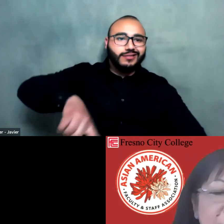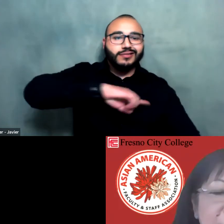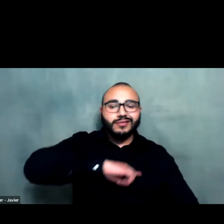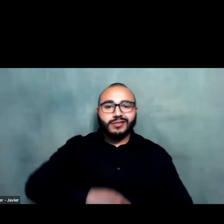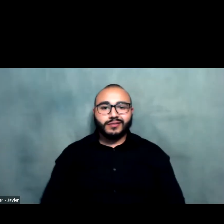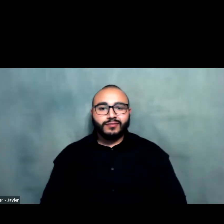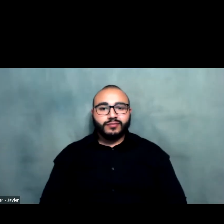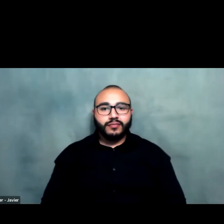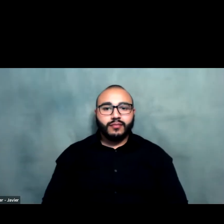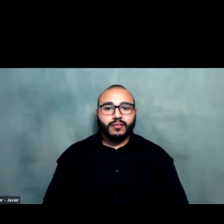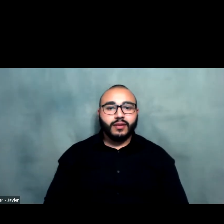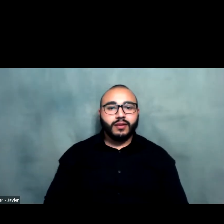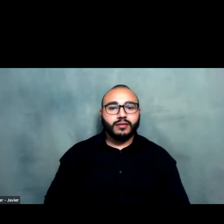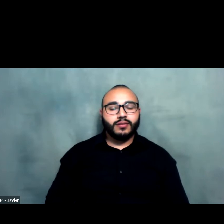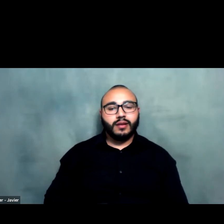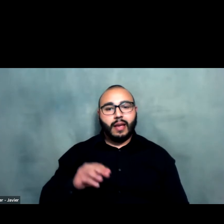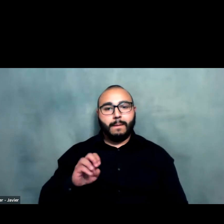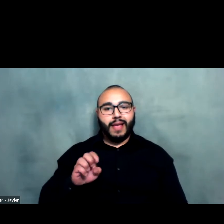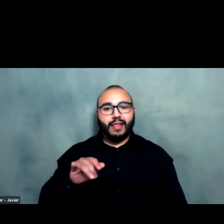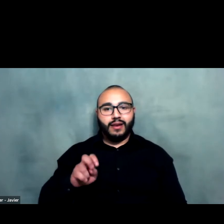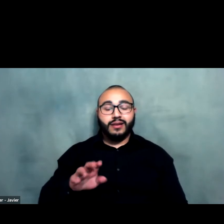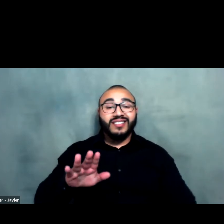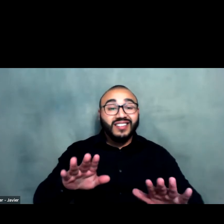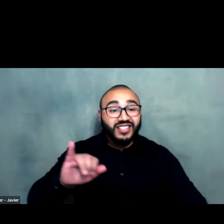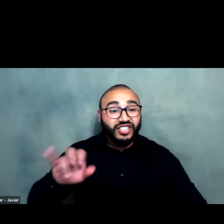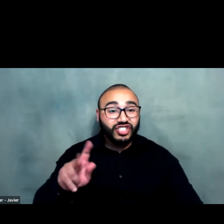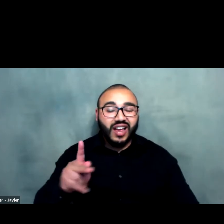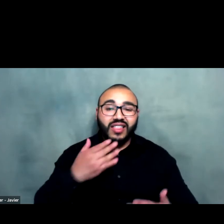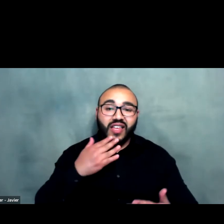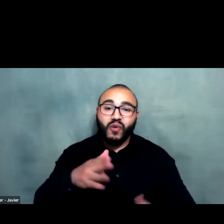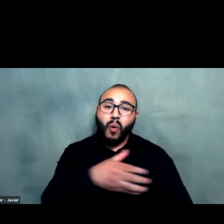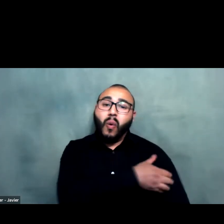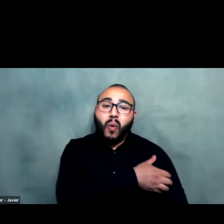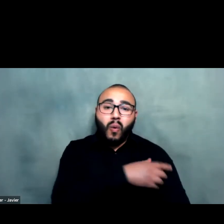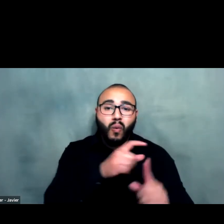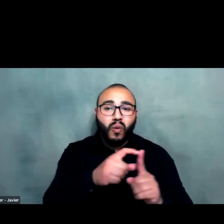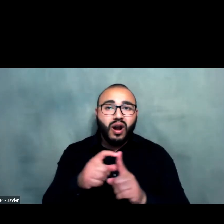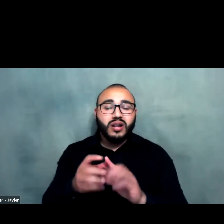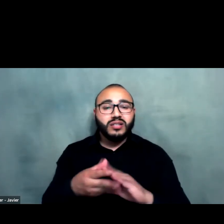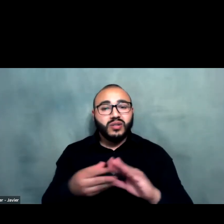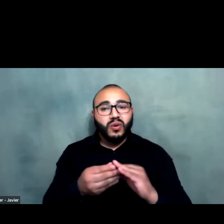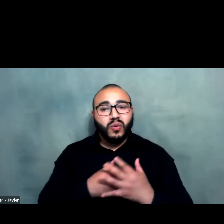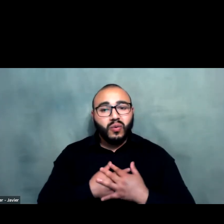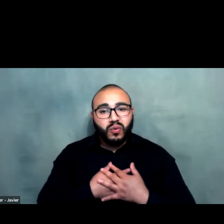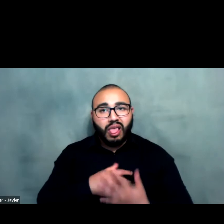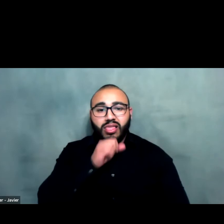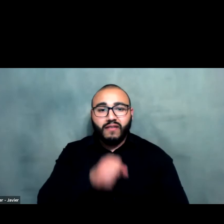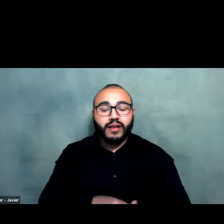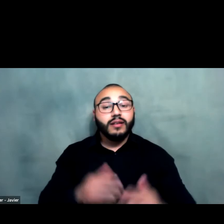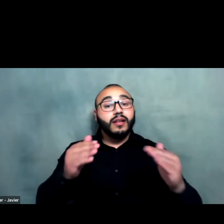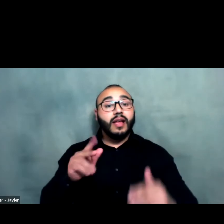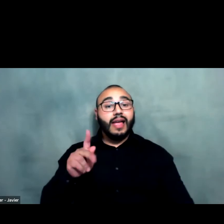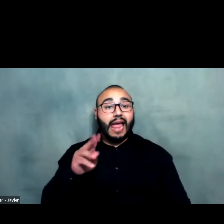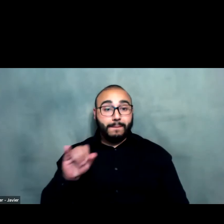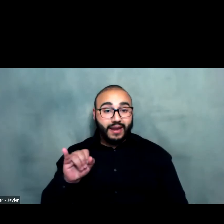Jack, thank you for your empowering words. Wow, loved it. So Cami, many of our Asian students have